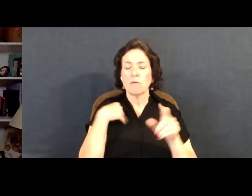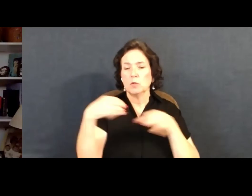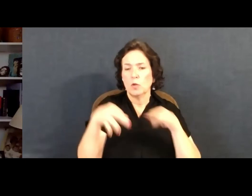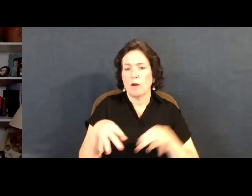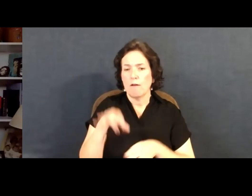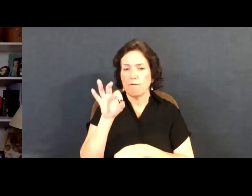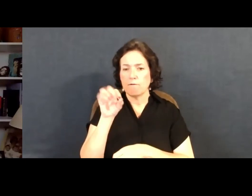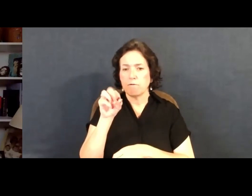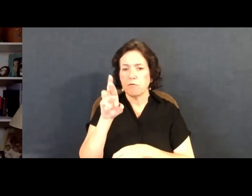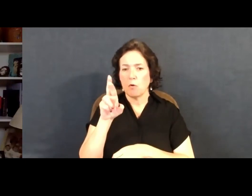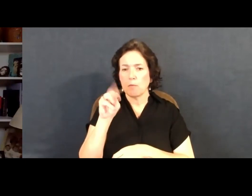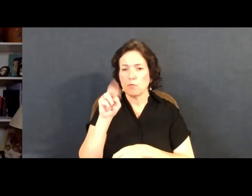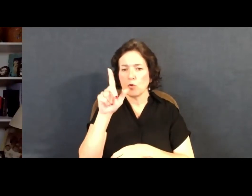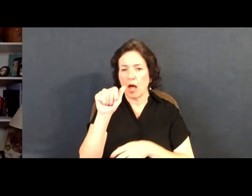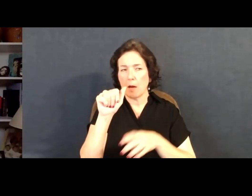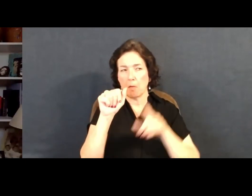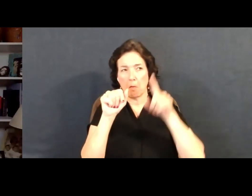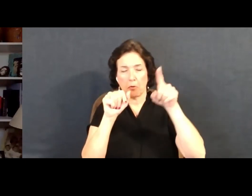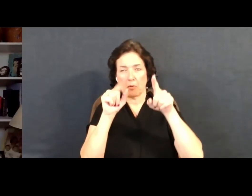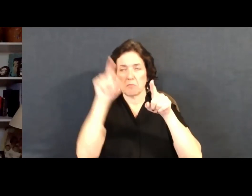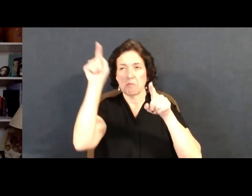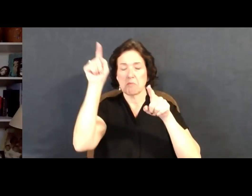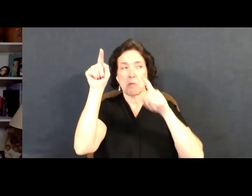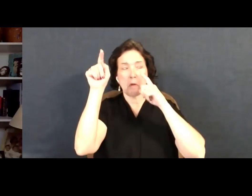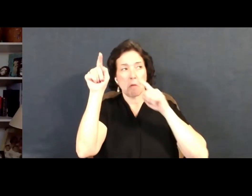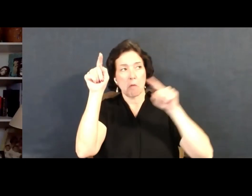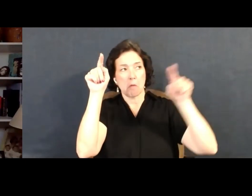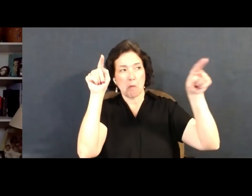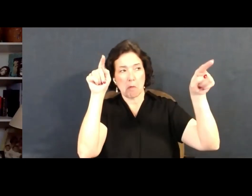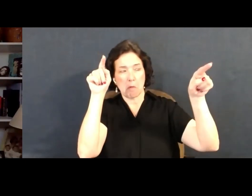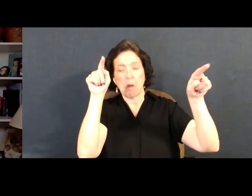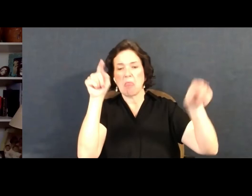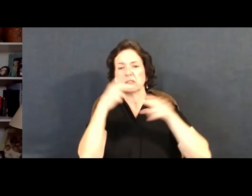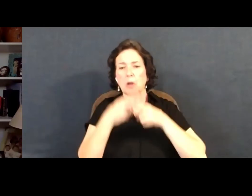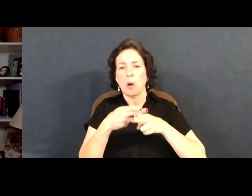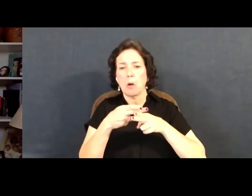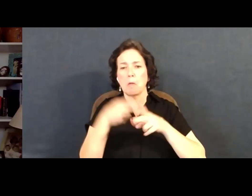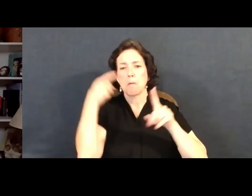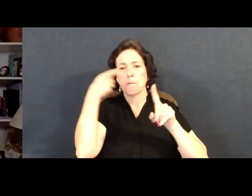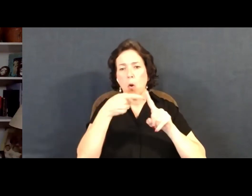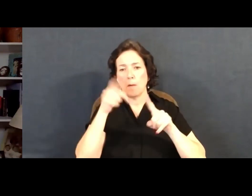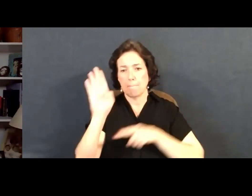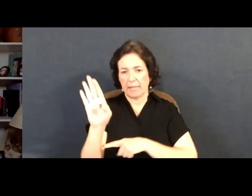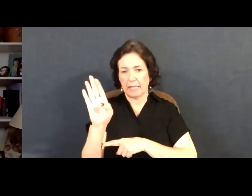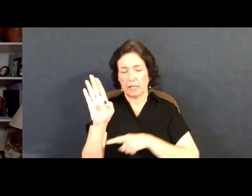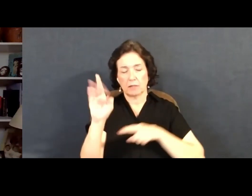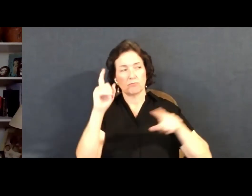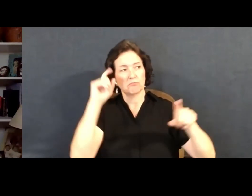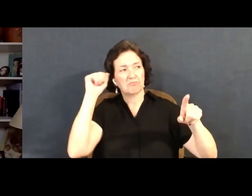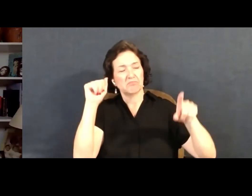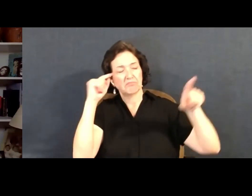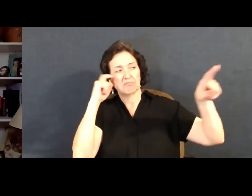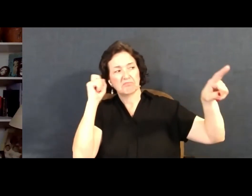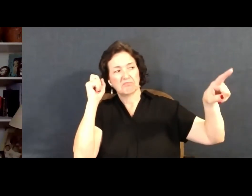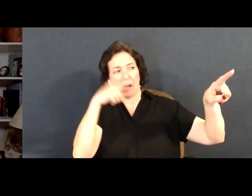on the rise up there out on the highway, and it would, that would be point B, and that would be where it would see that car or that truck coming